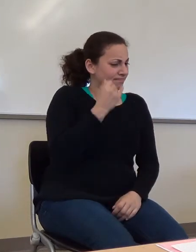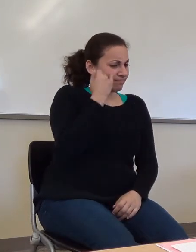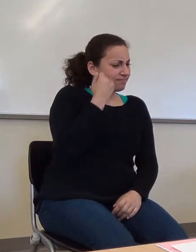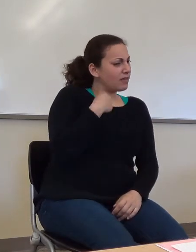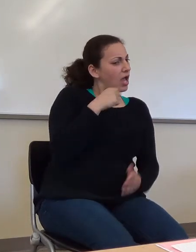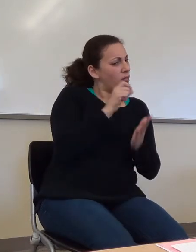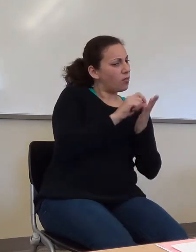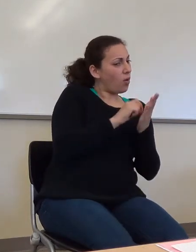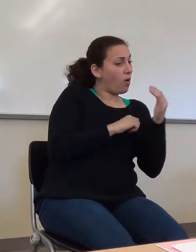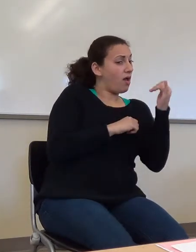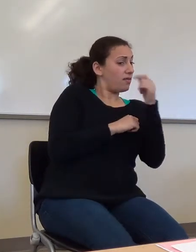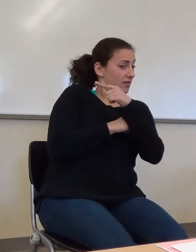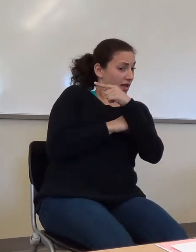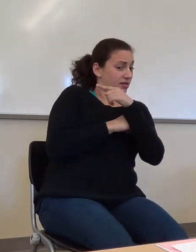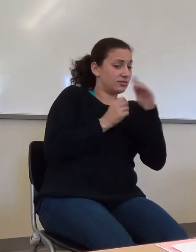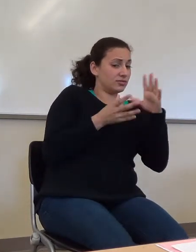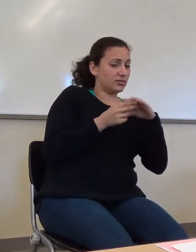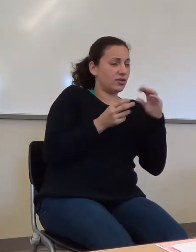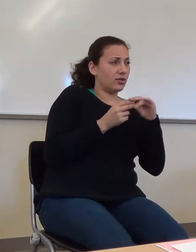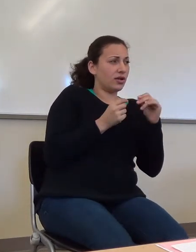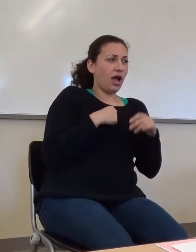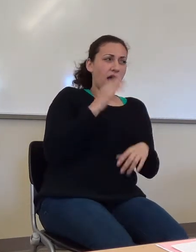writing this, I would have said,